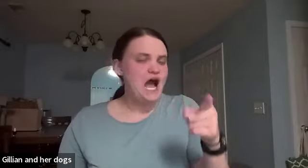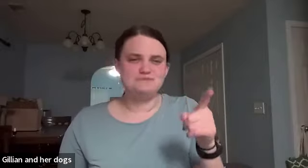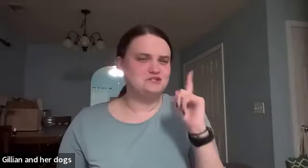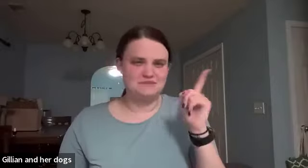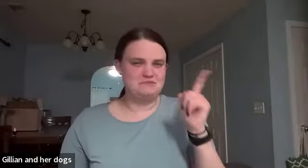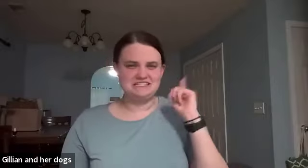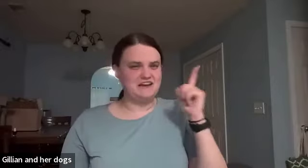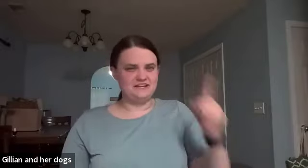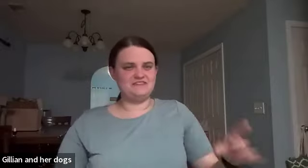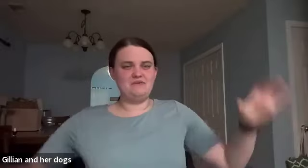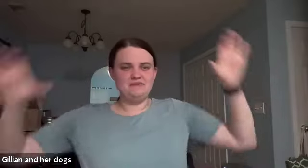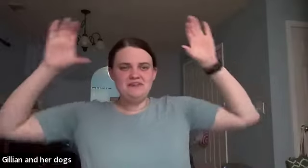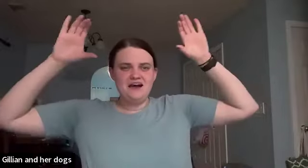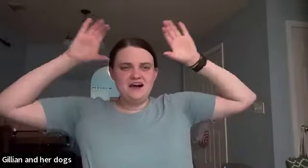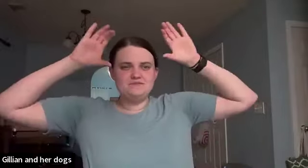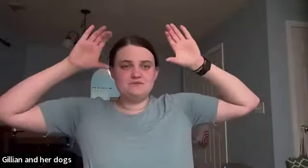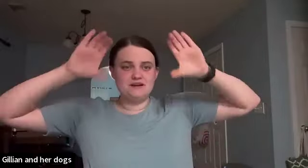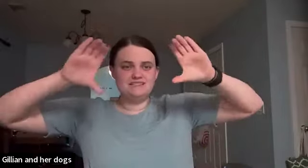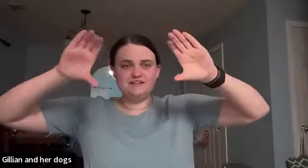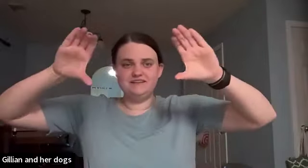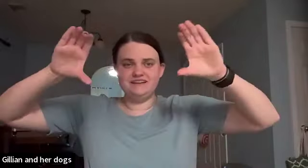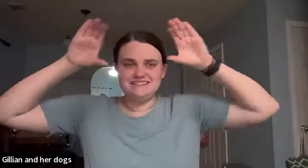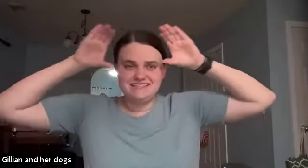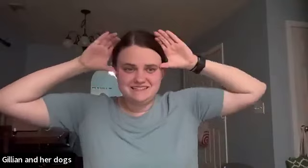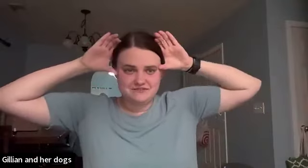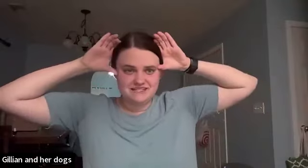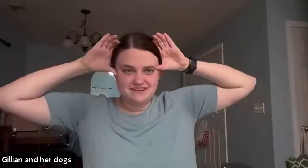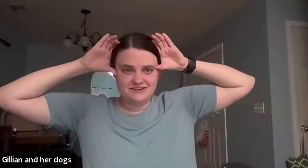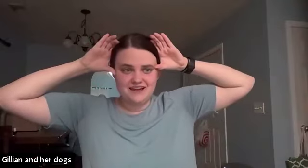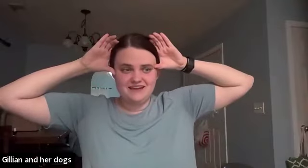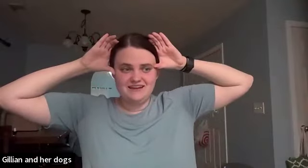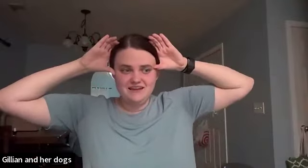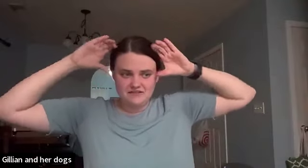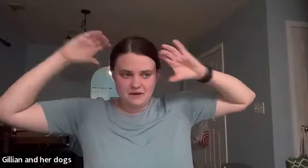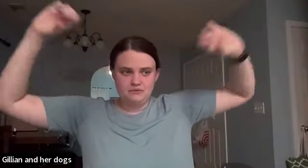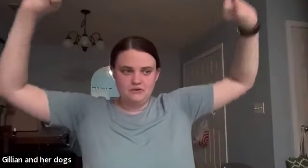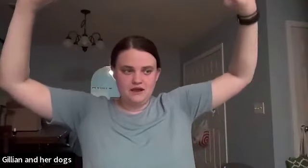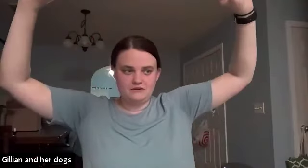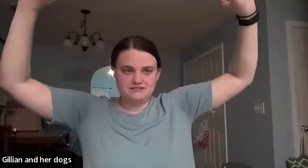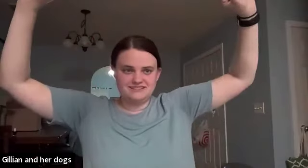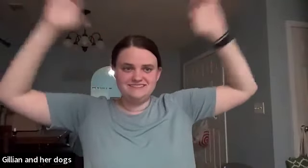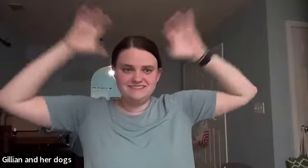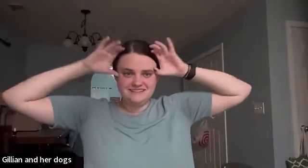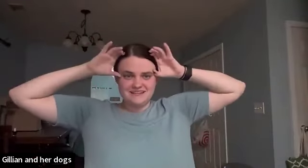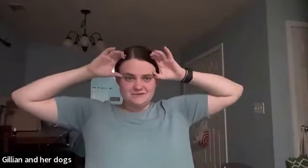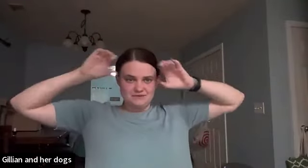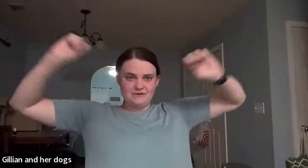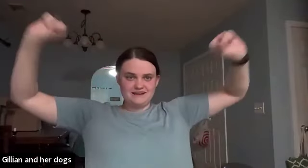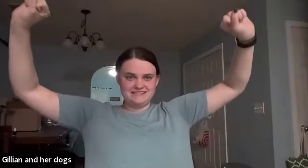I'm sure some people did not forget that one. So president's gonna be like C's on the side of your head that pull out.